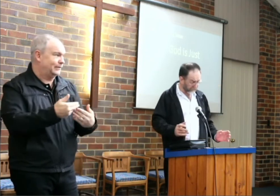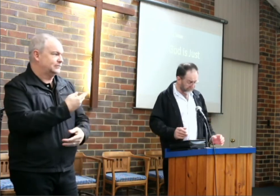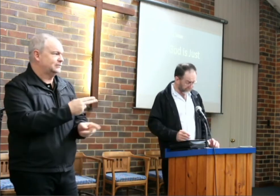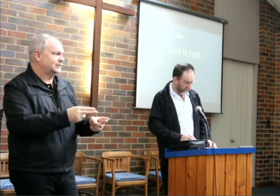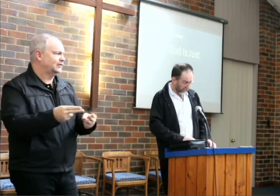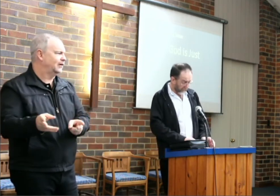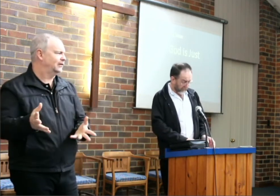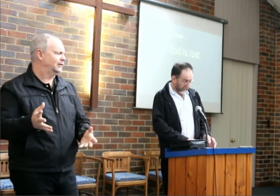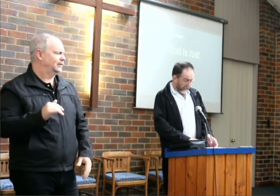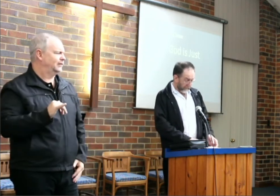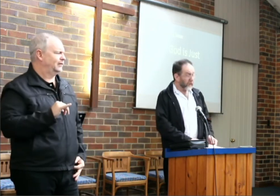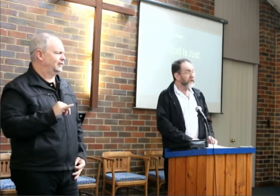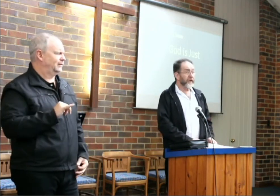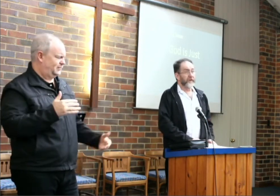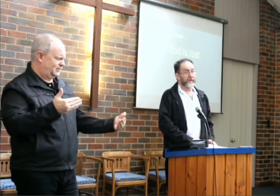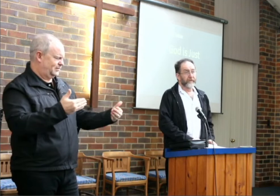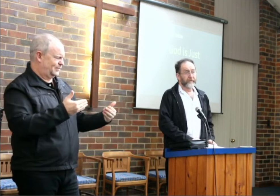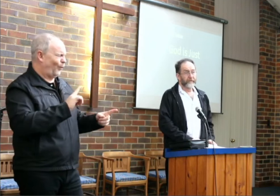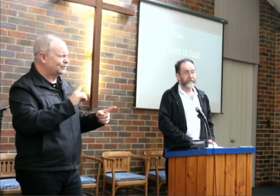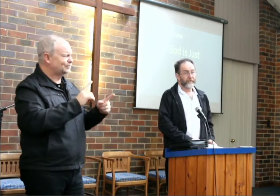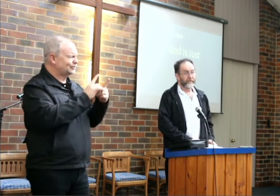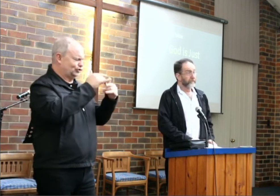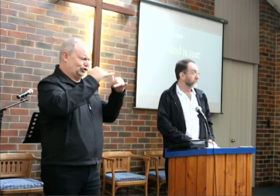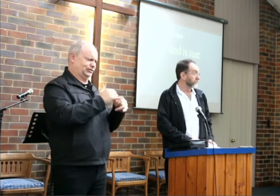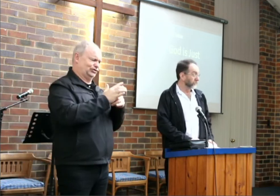Well, what is justice?